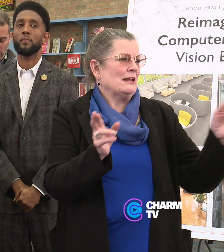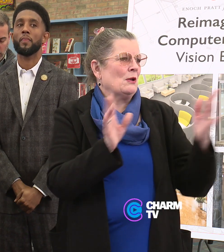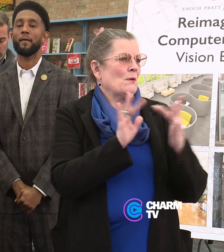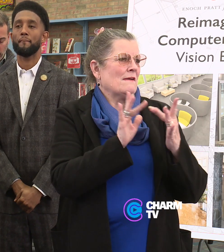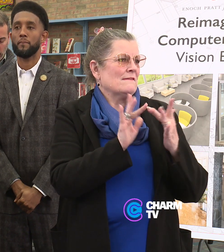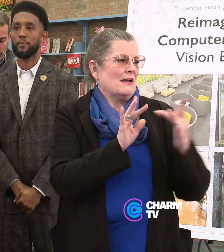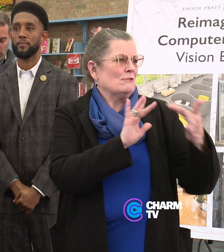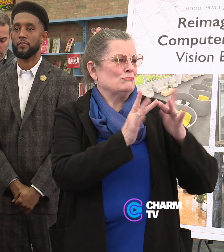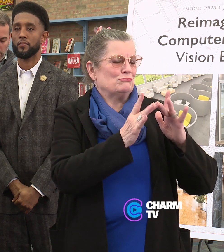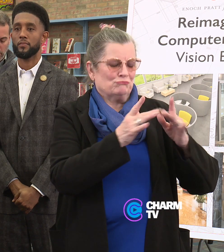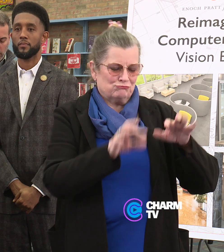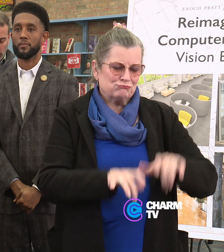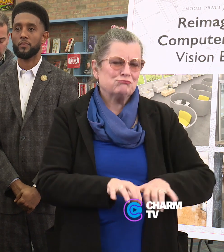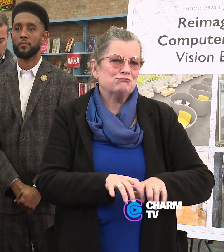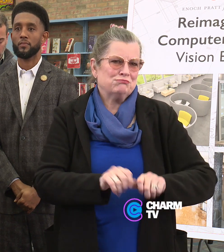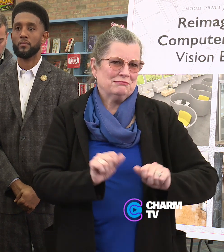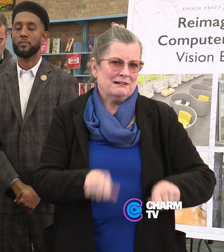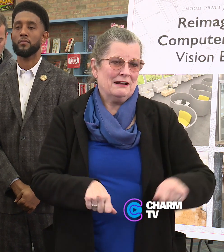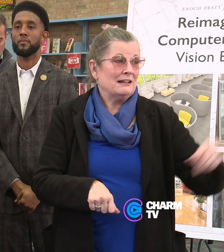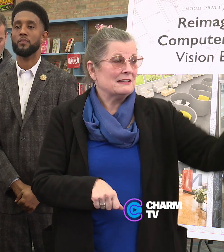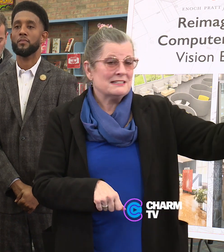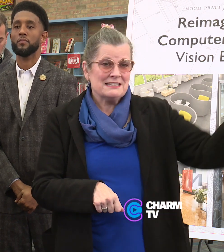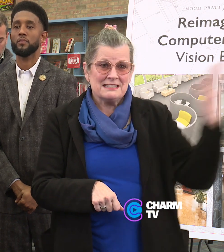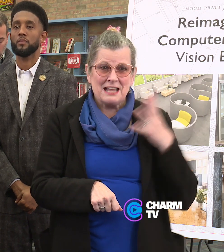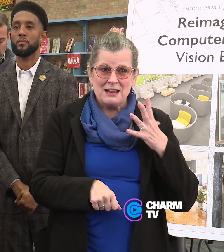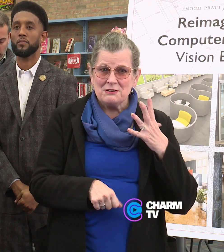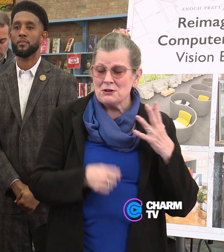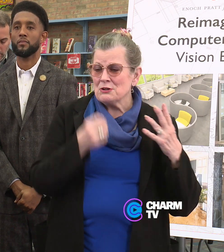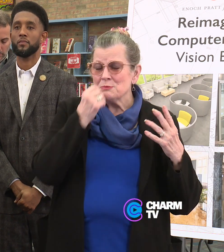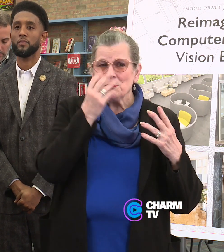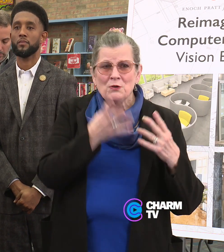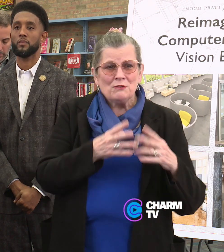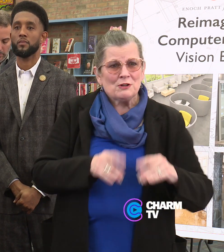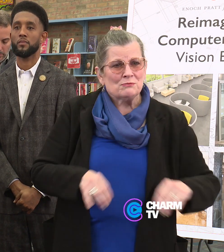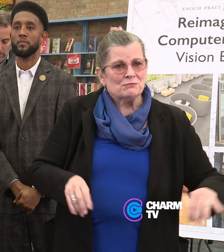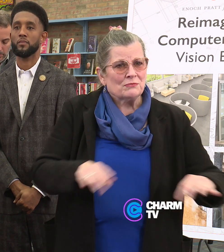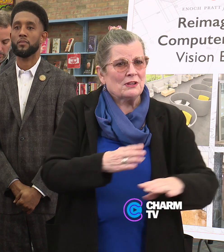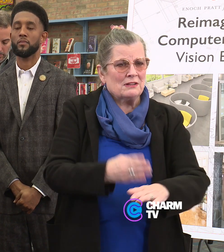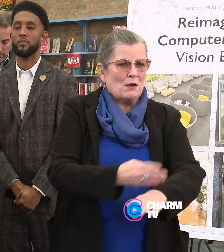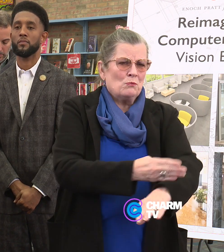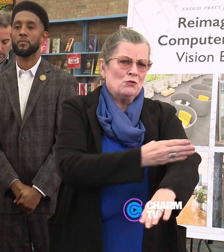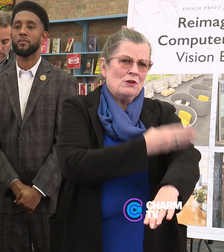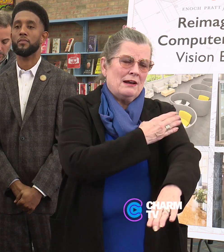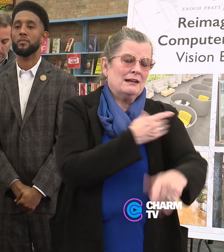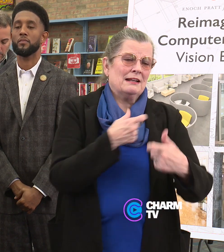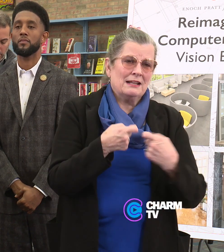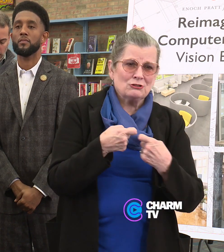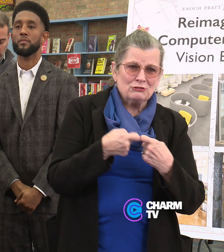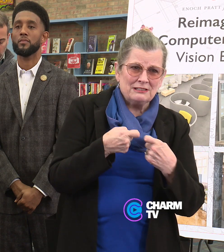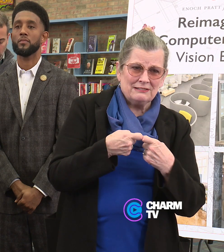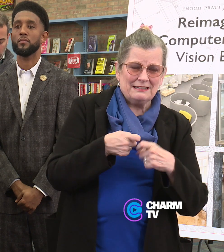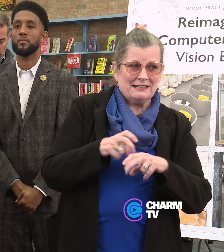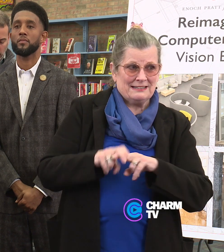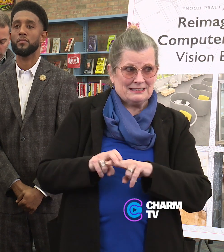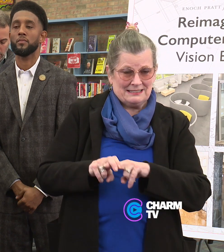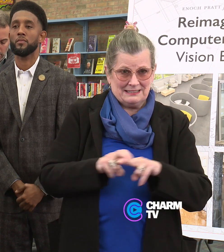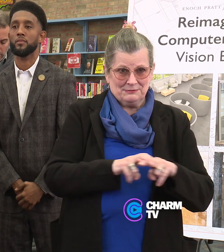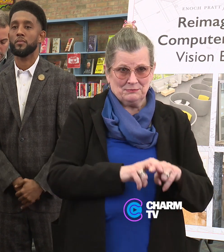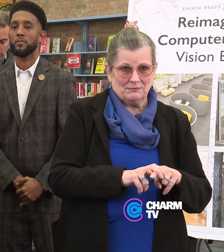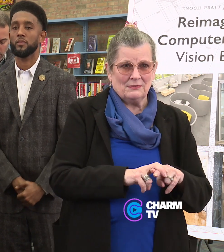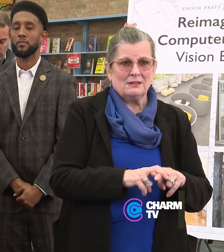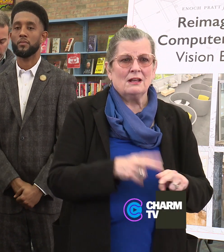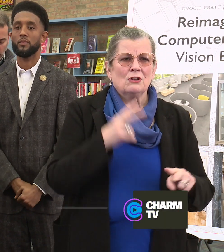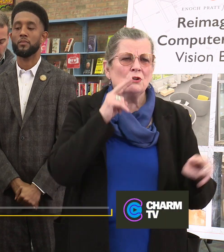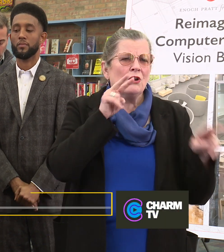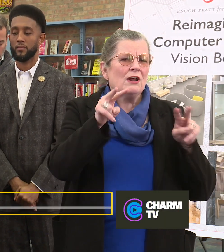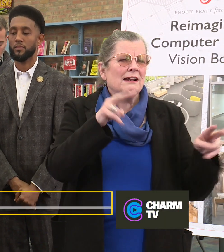lighting, landscaping, electricity, and upgraded seating spaces. We're taking inspiration from outdoor spaces all